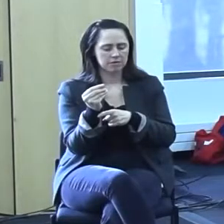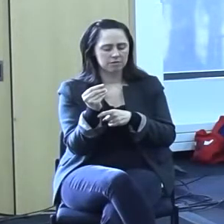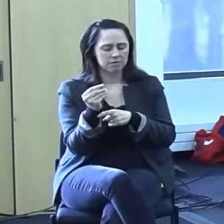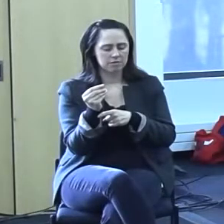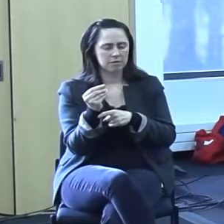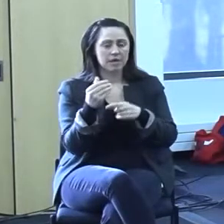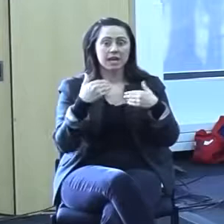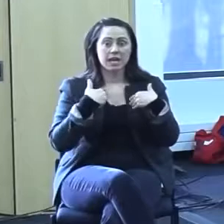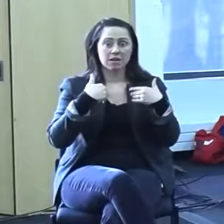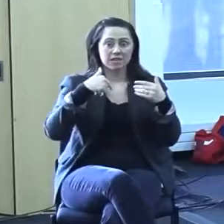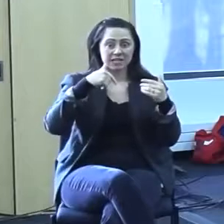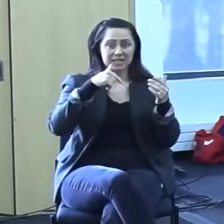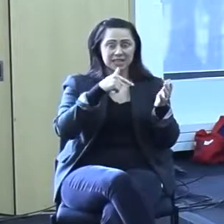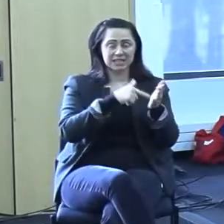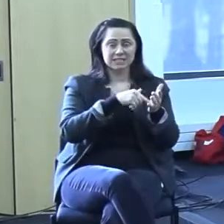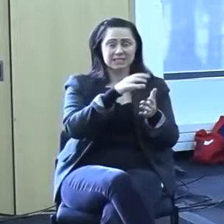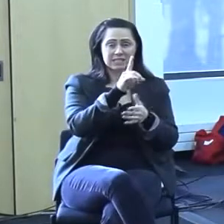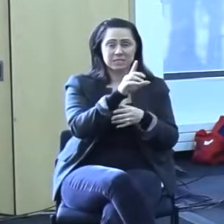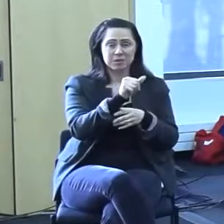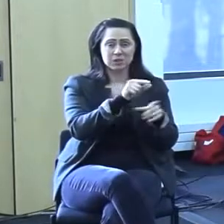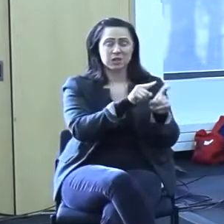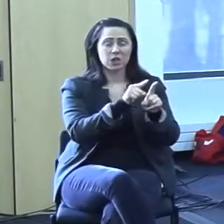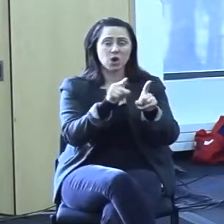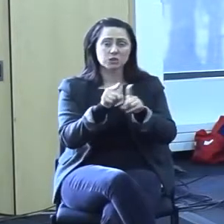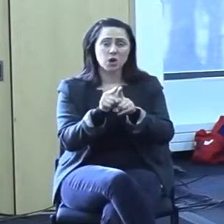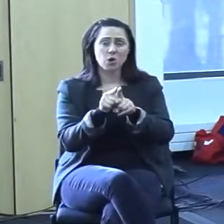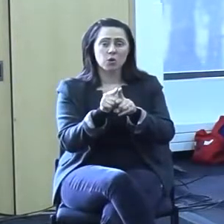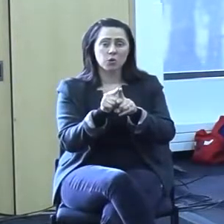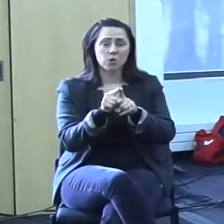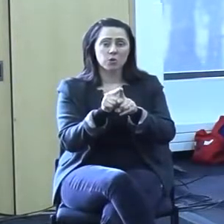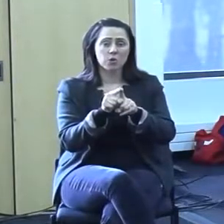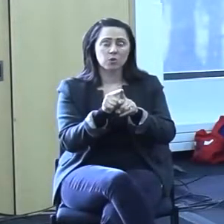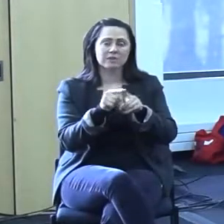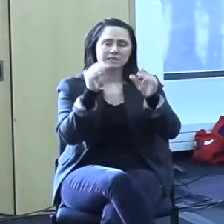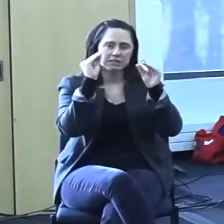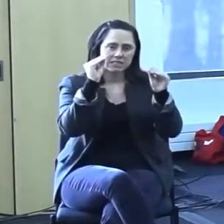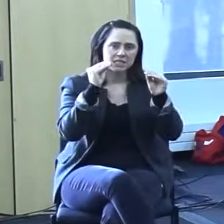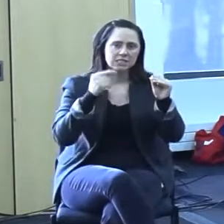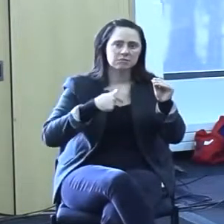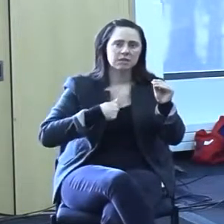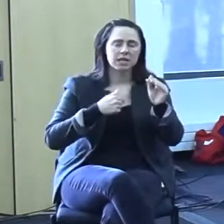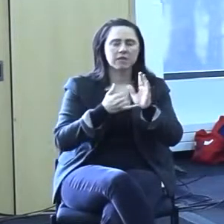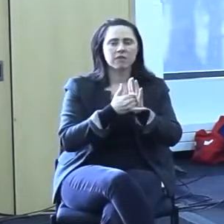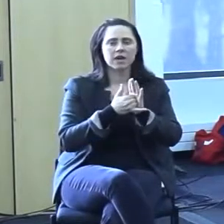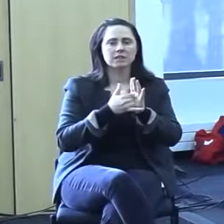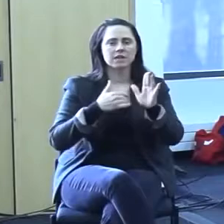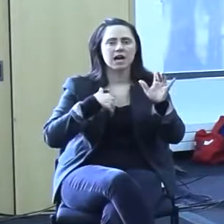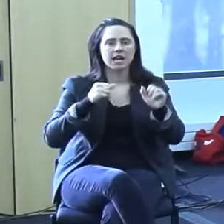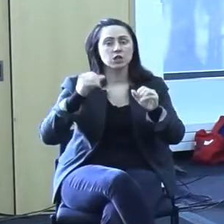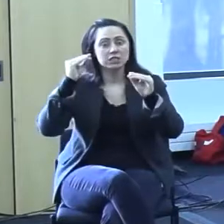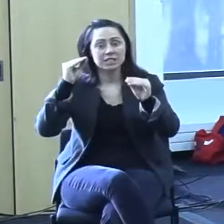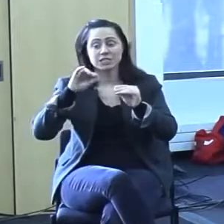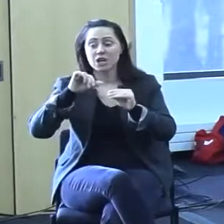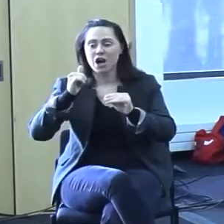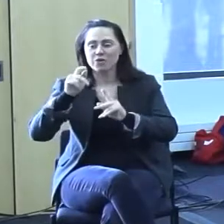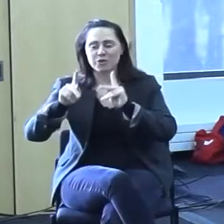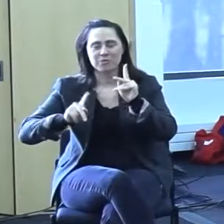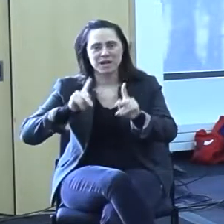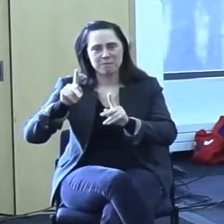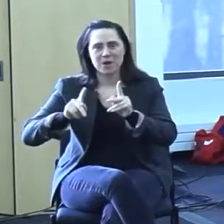having this disability also teaches me that I could teach